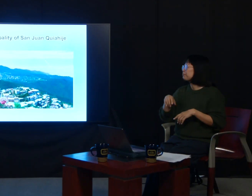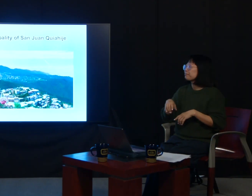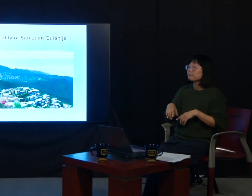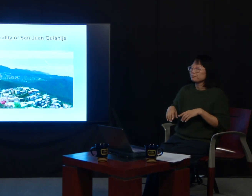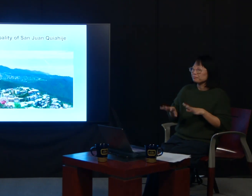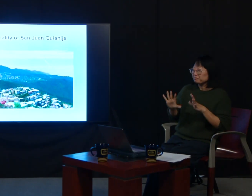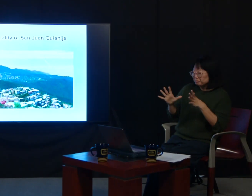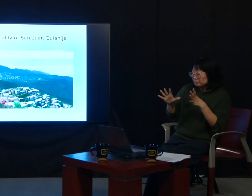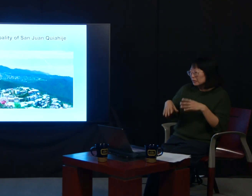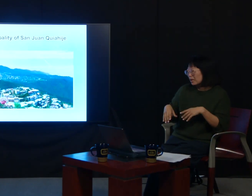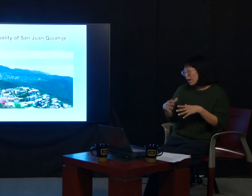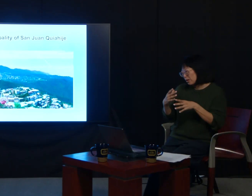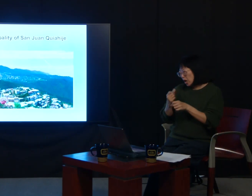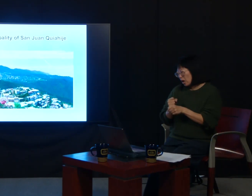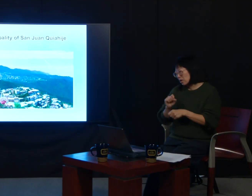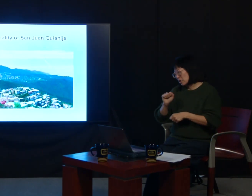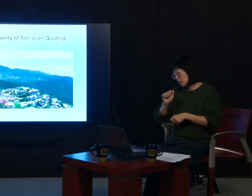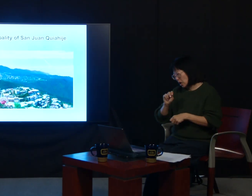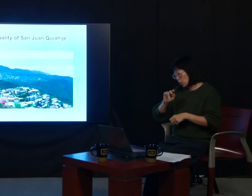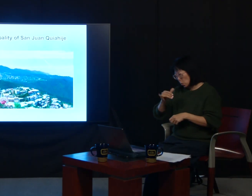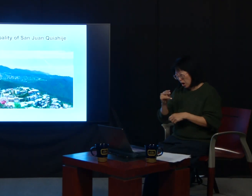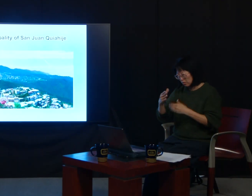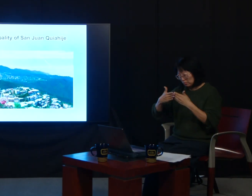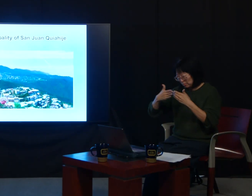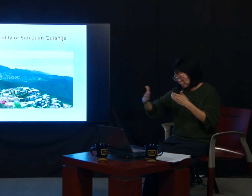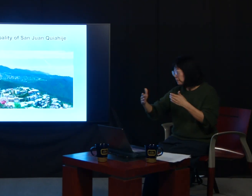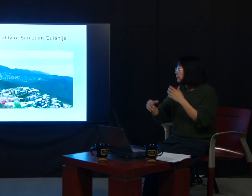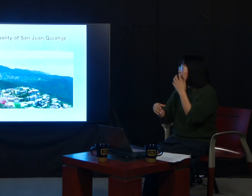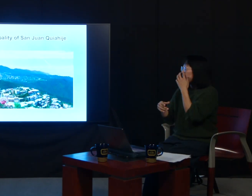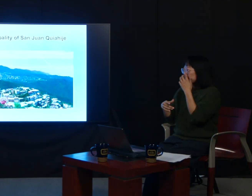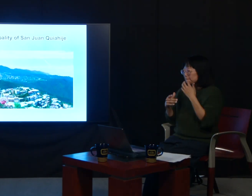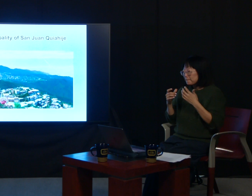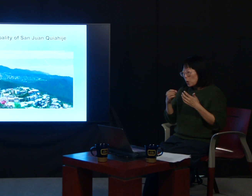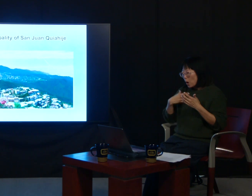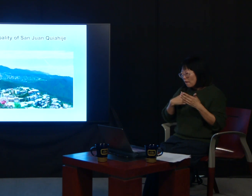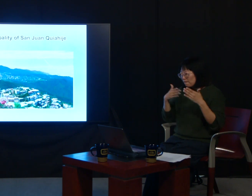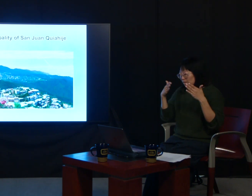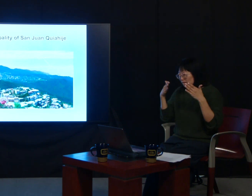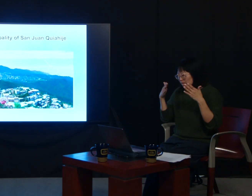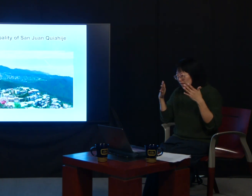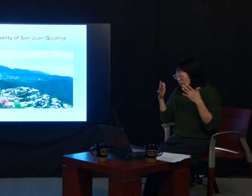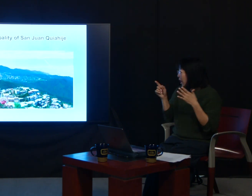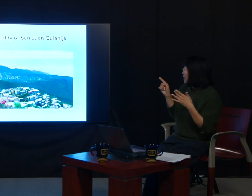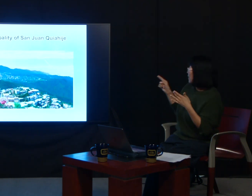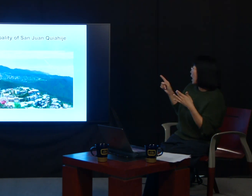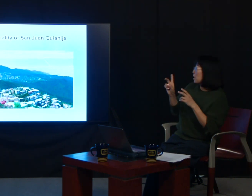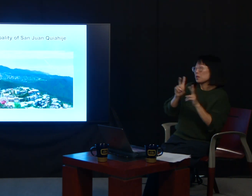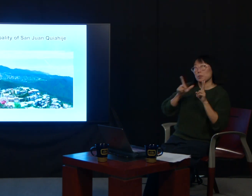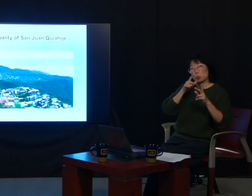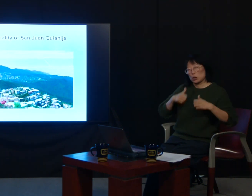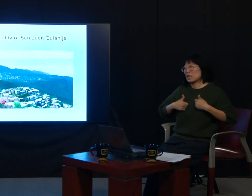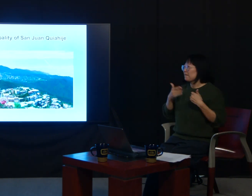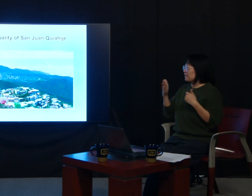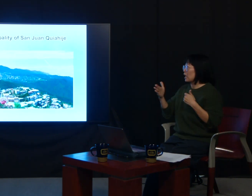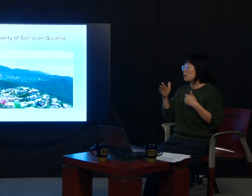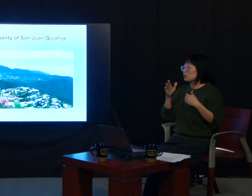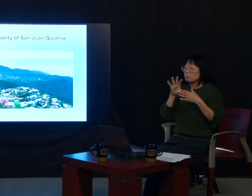Quiaje, and I'll just call it San Juan, or SJQ. The people who live there